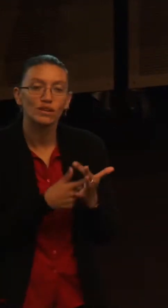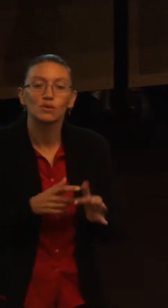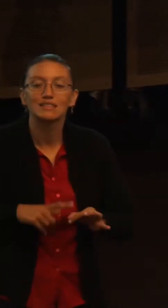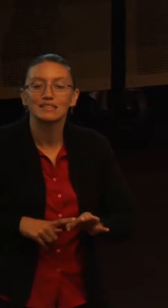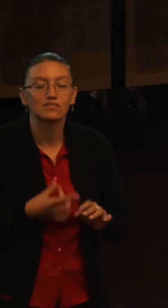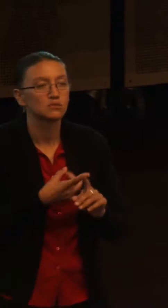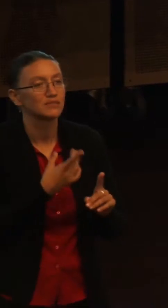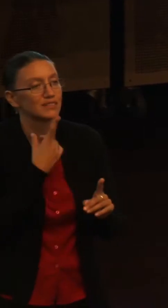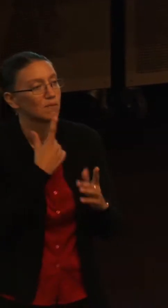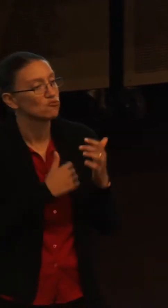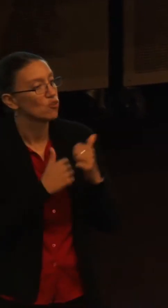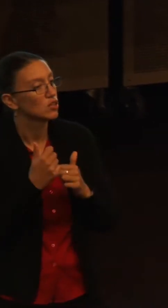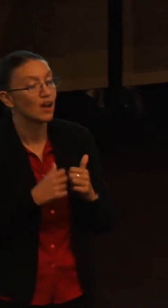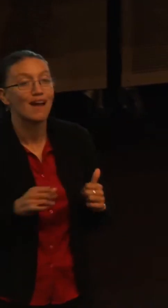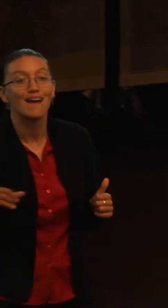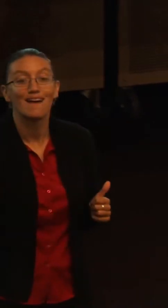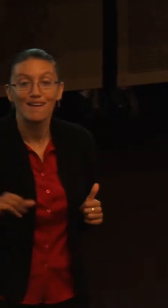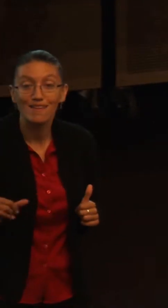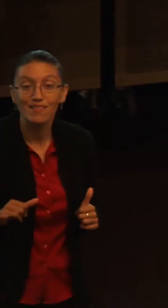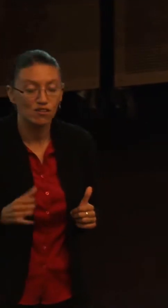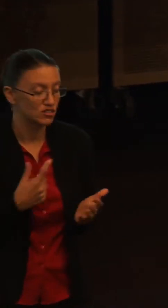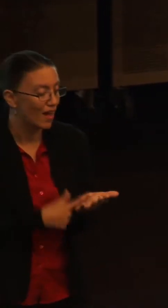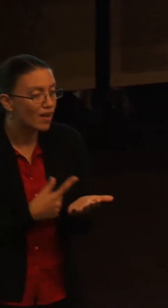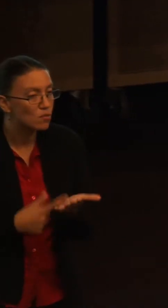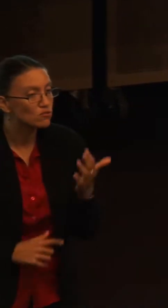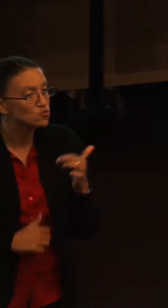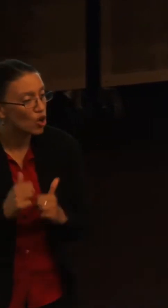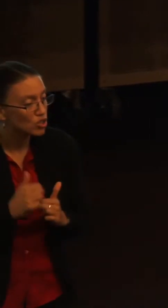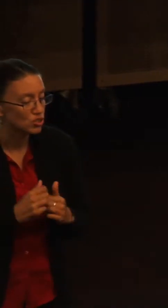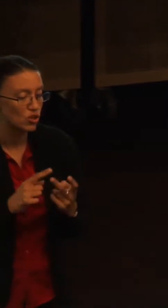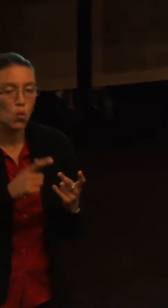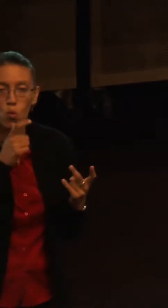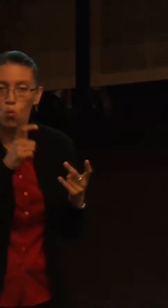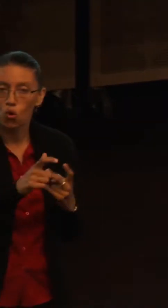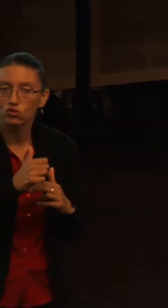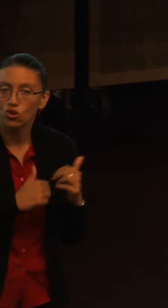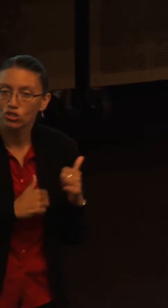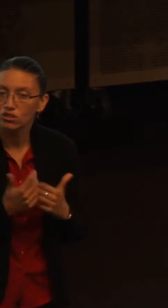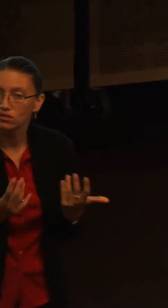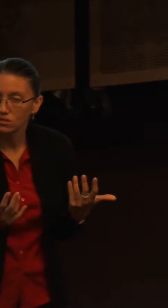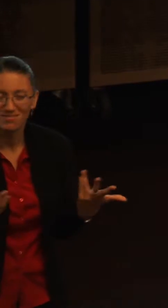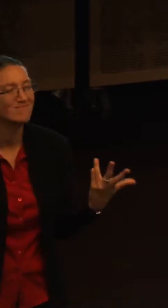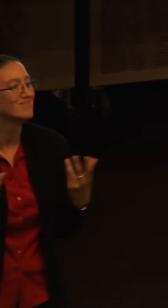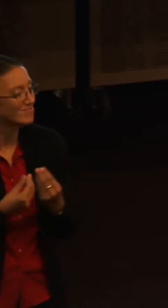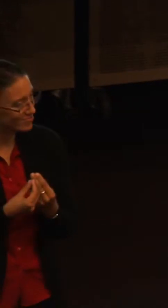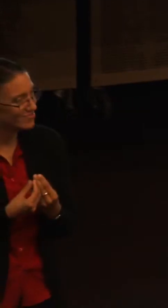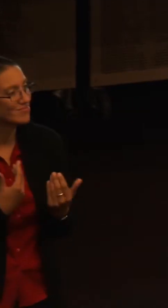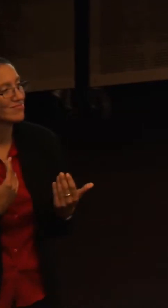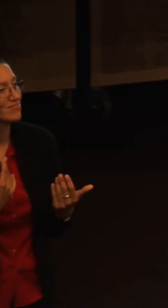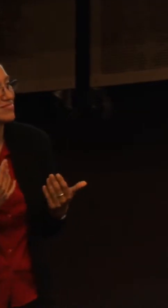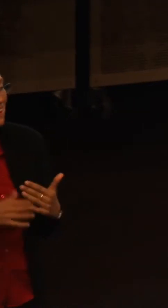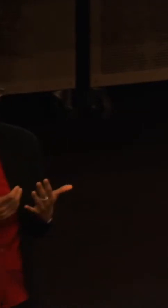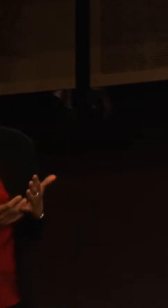structure, be it a certain type of syllable structure or a certain type of word structure, also plays a big role in